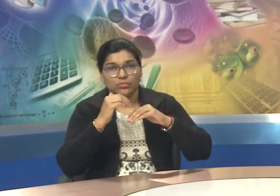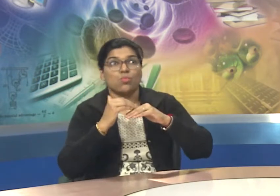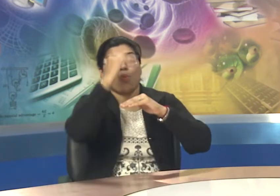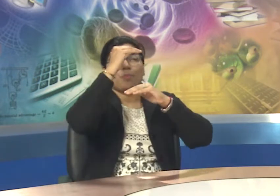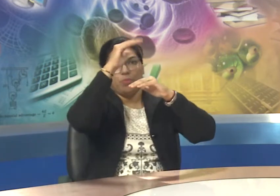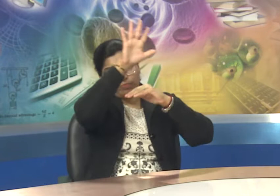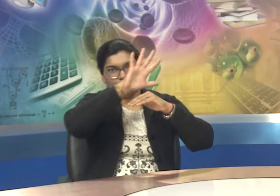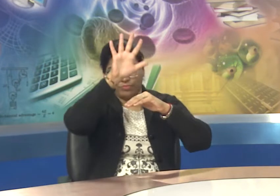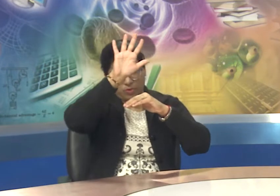common